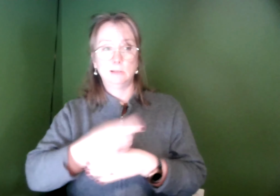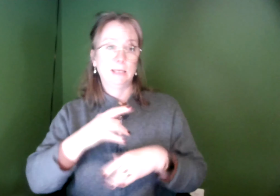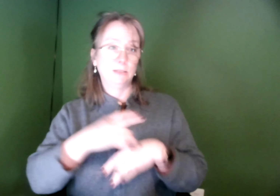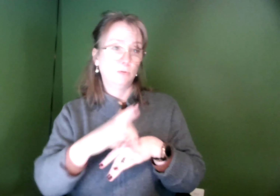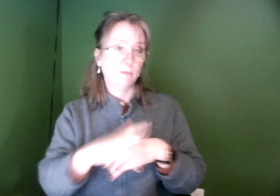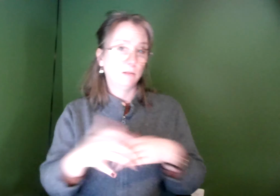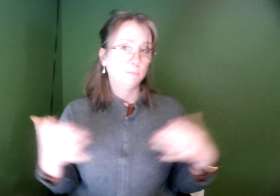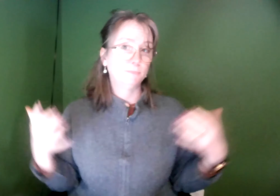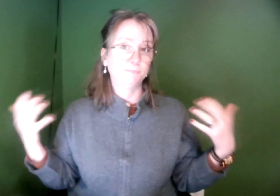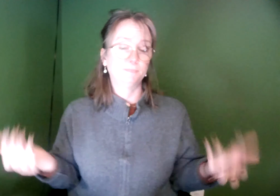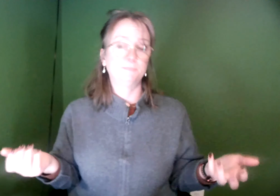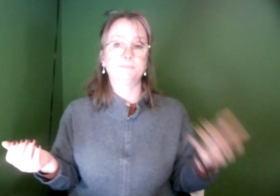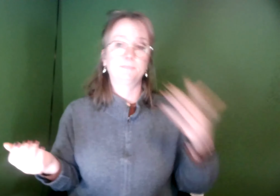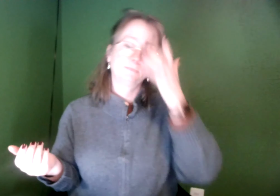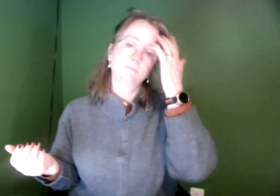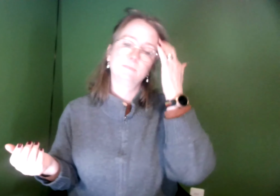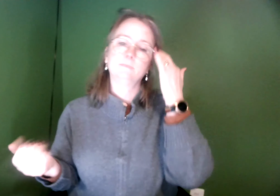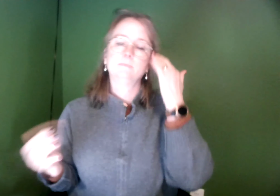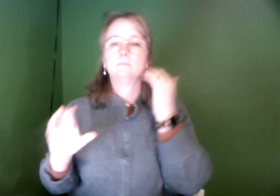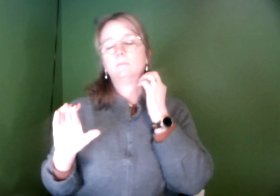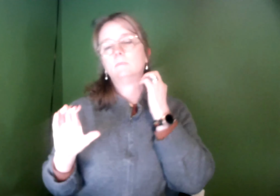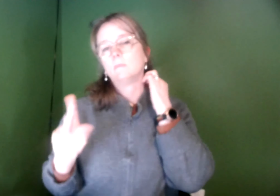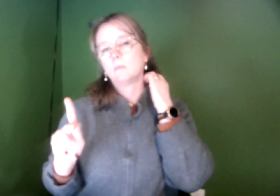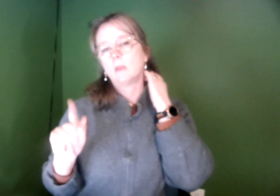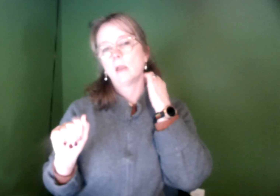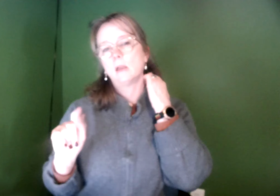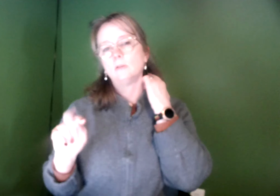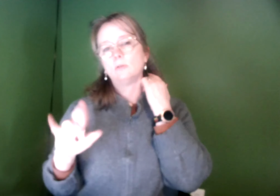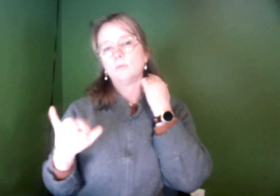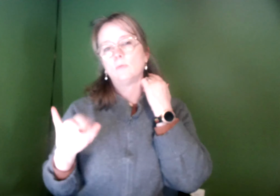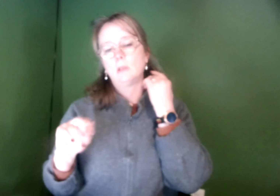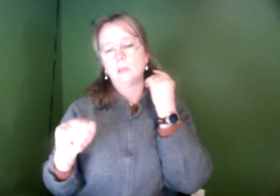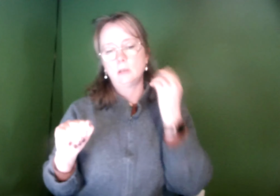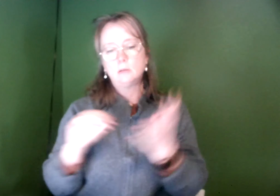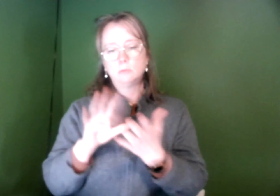meet. And Katrina just put those in the chat. Thank you, Katrina.